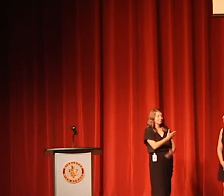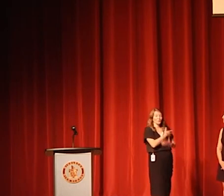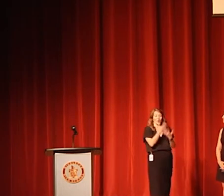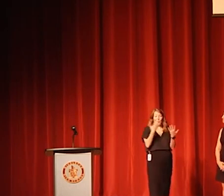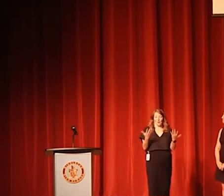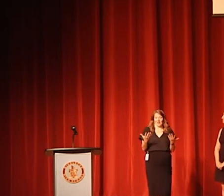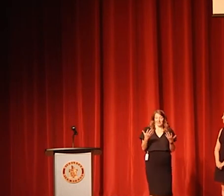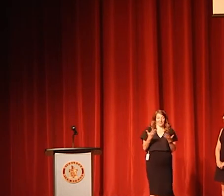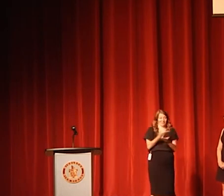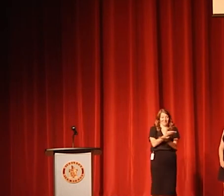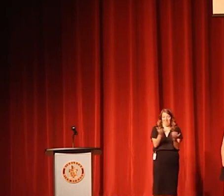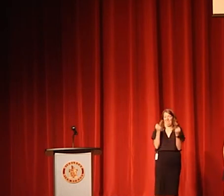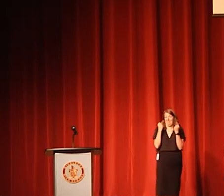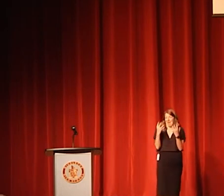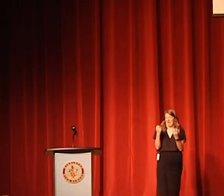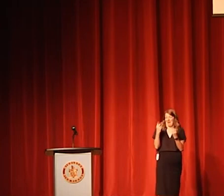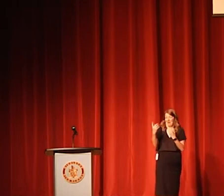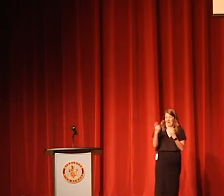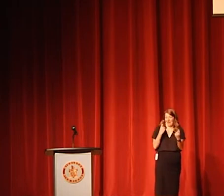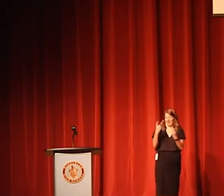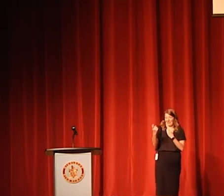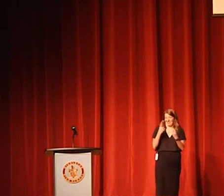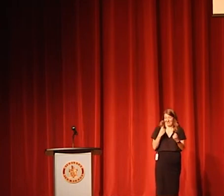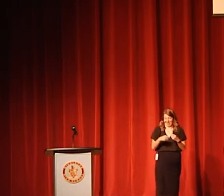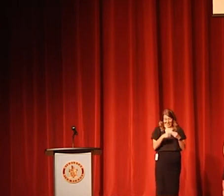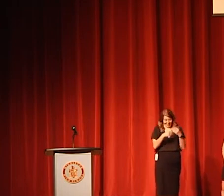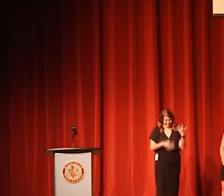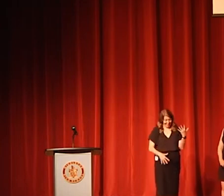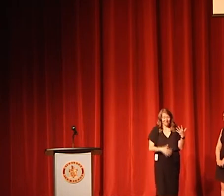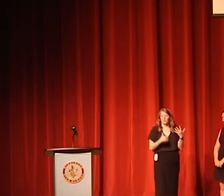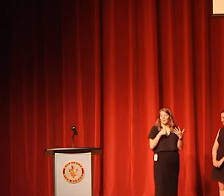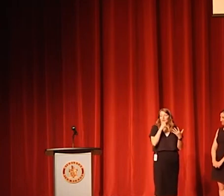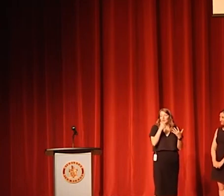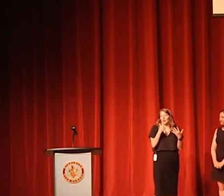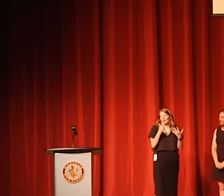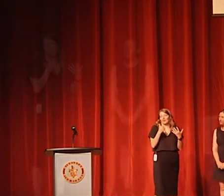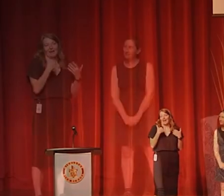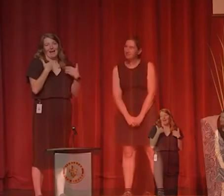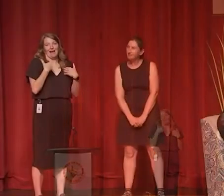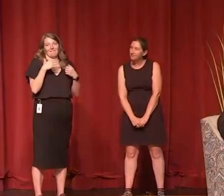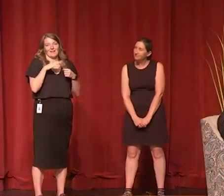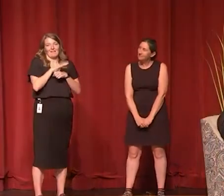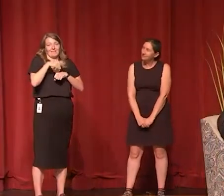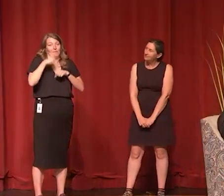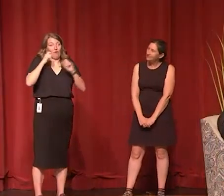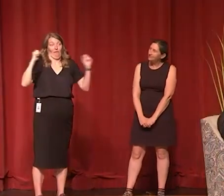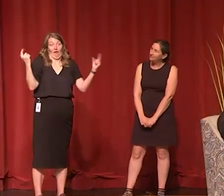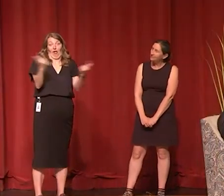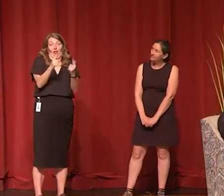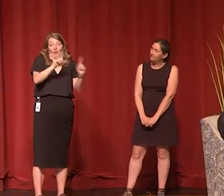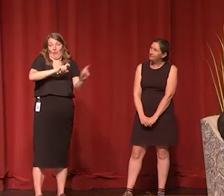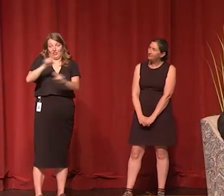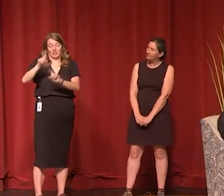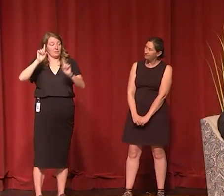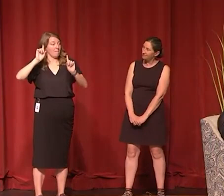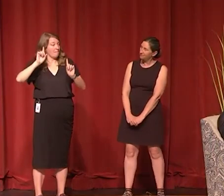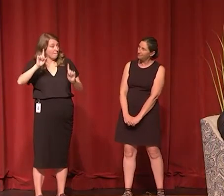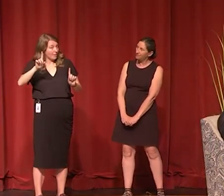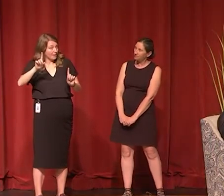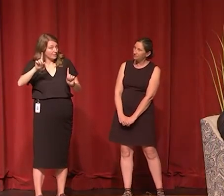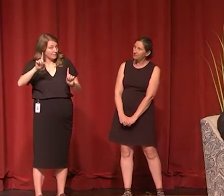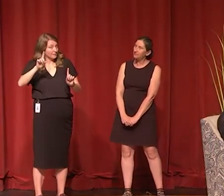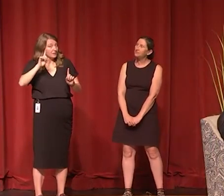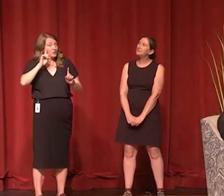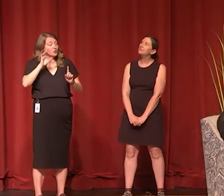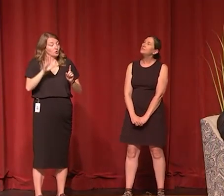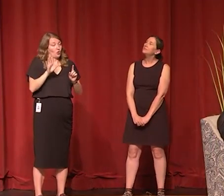very lively audience. We have many, many questions here, so we won't have time to get to everyone's questions. We are going to post questions and answers